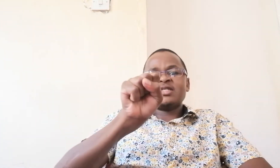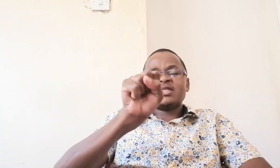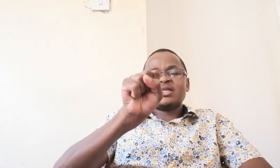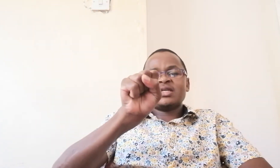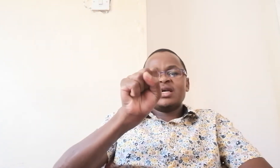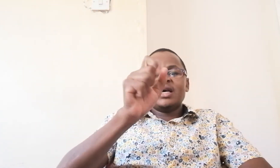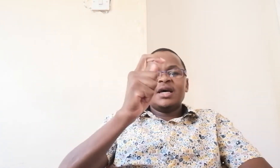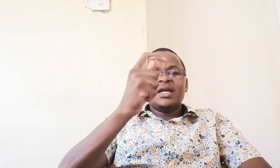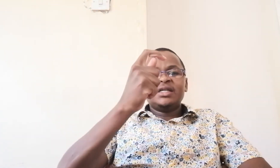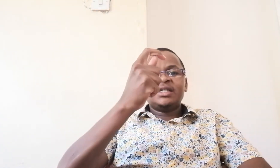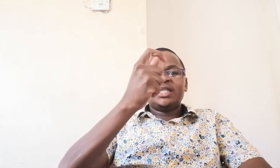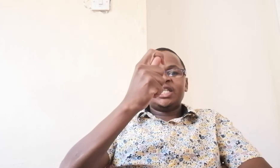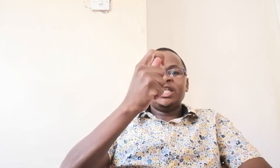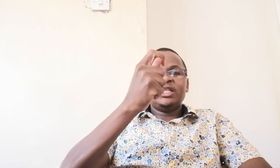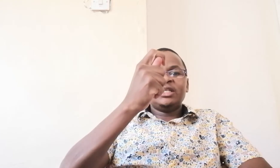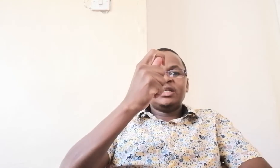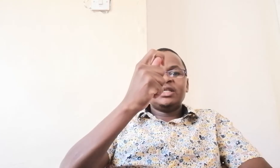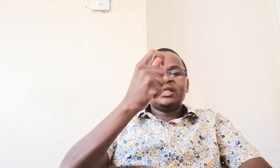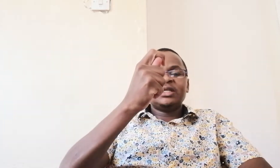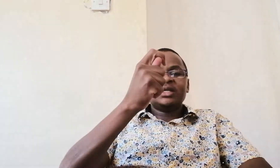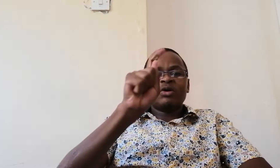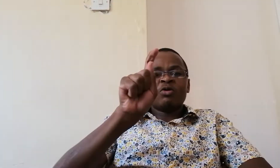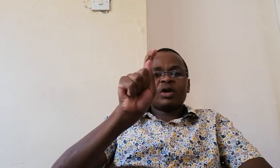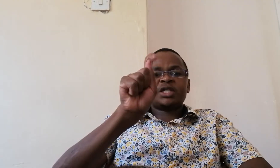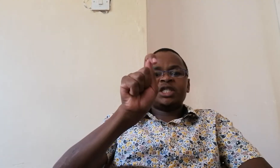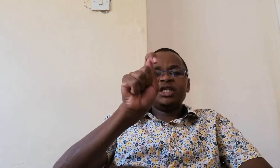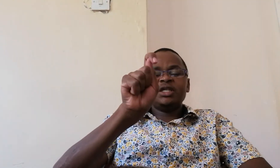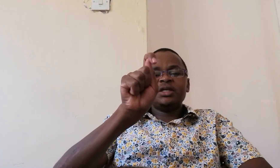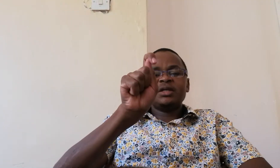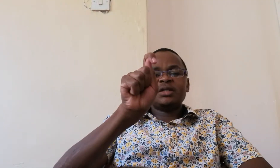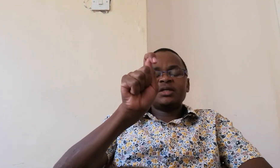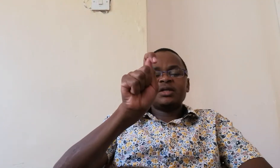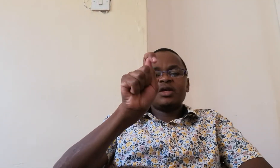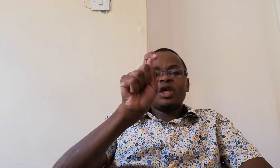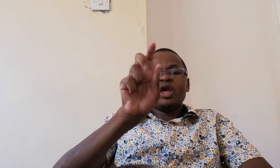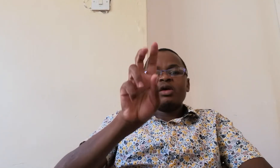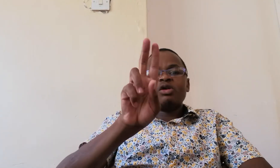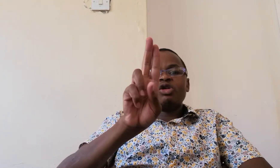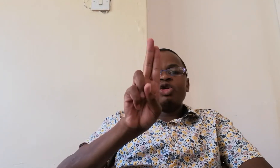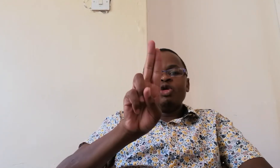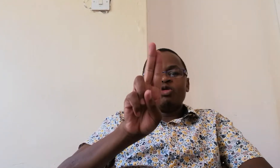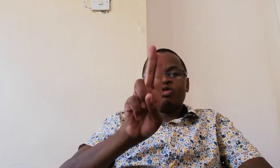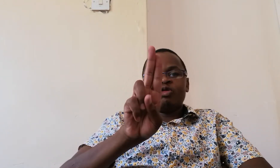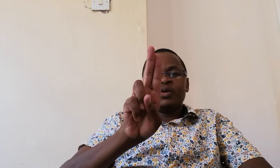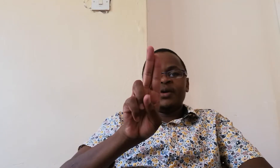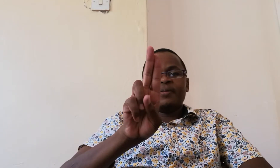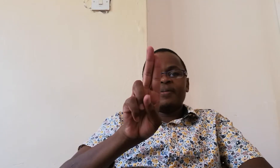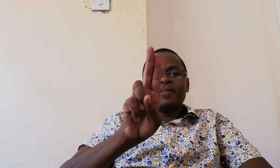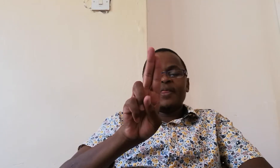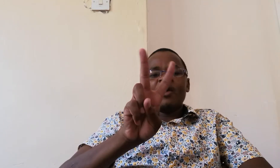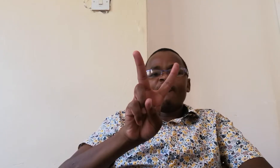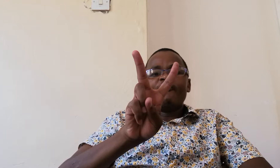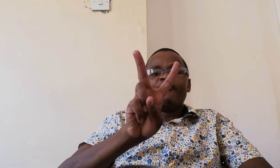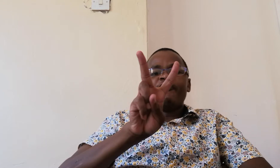S, T or T, U,